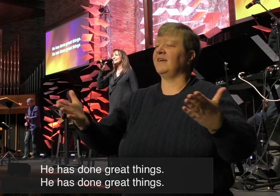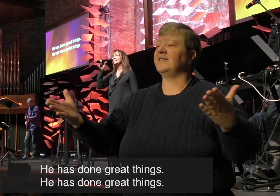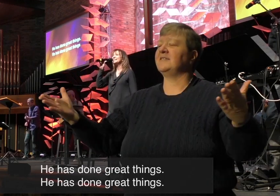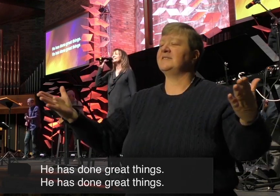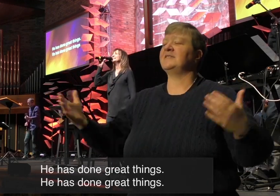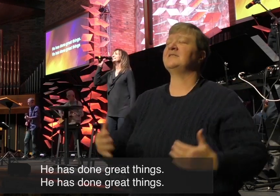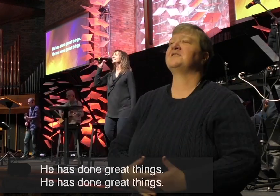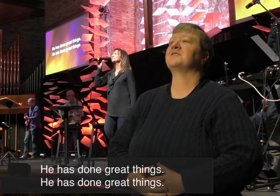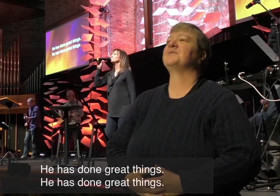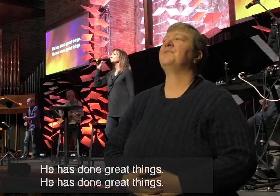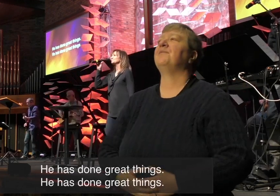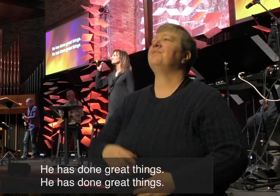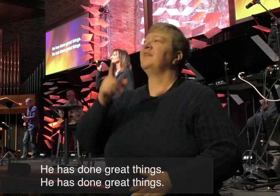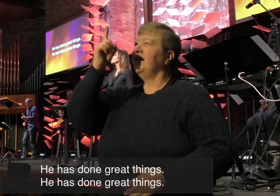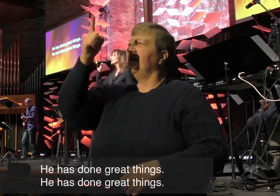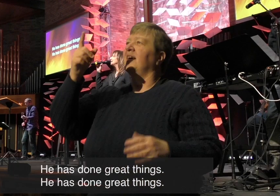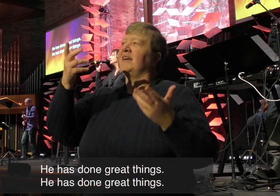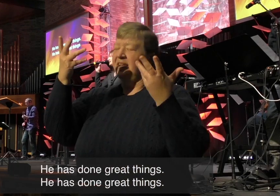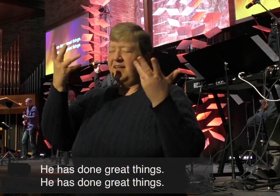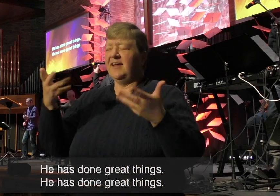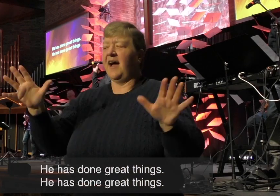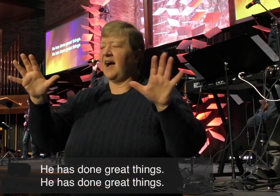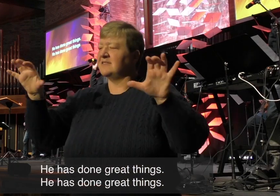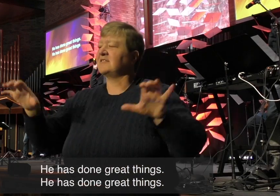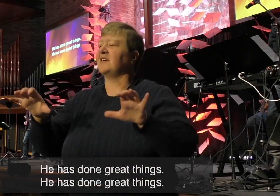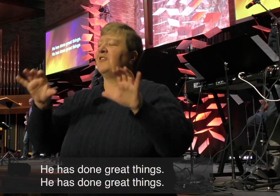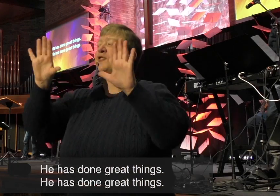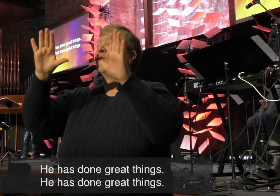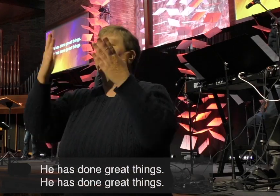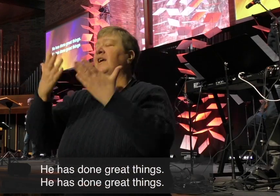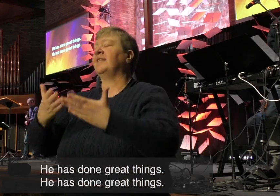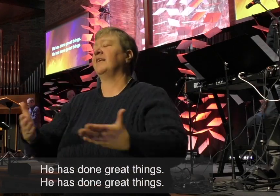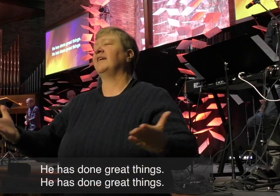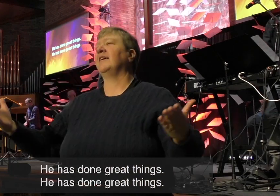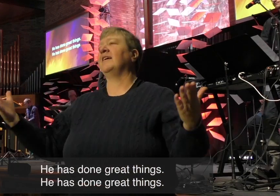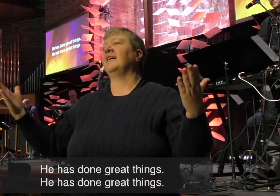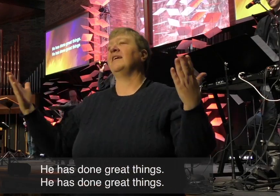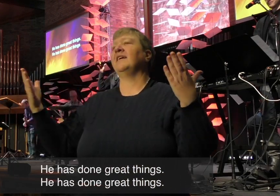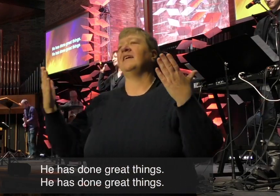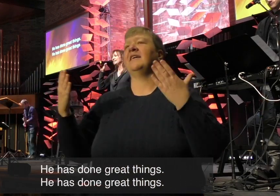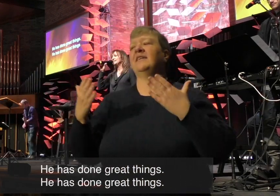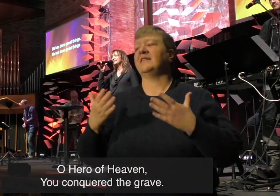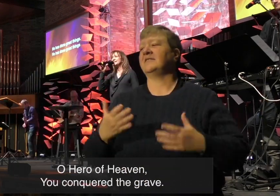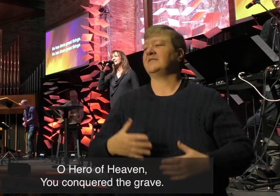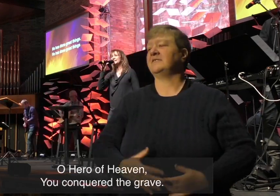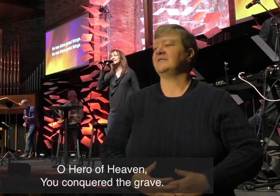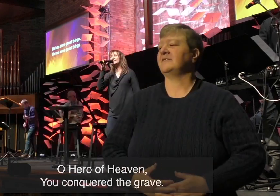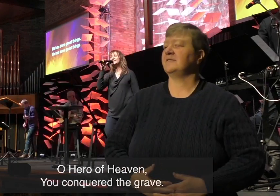Great things.